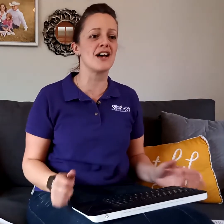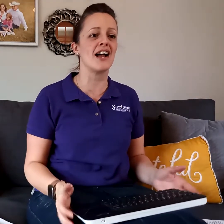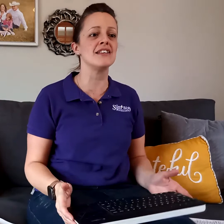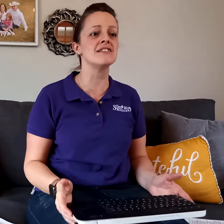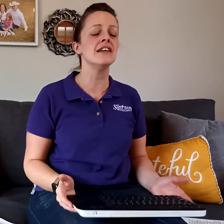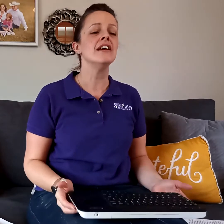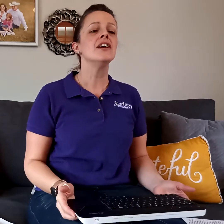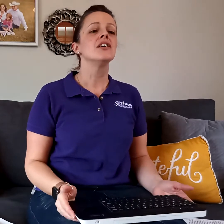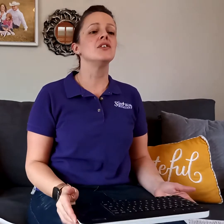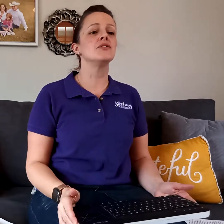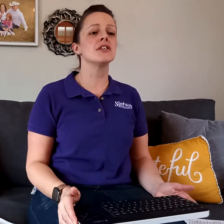signs. You just